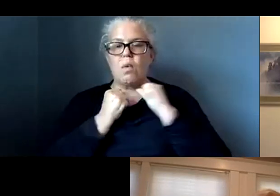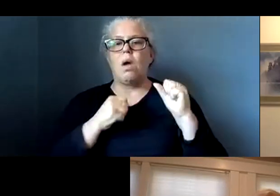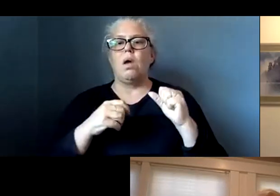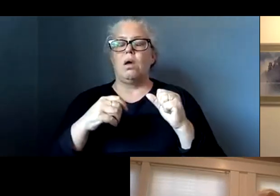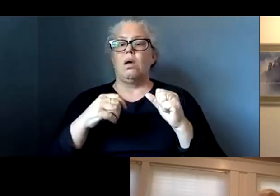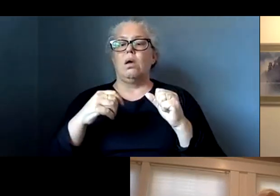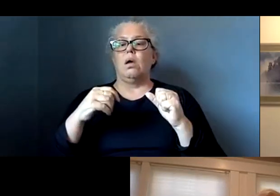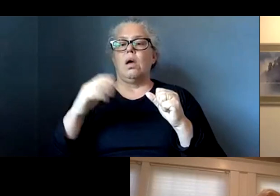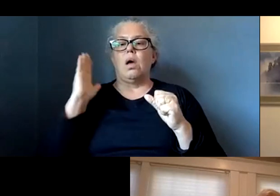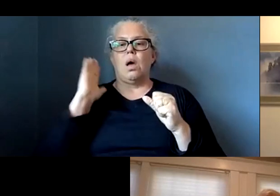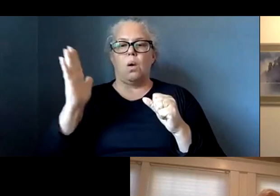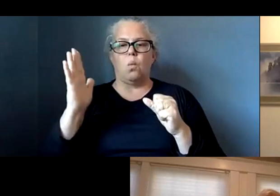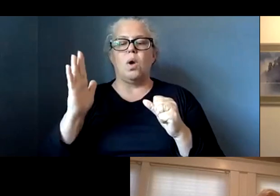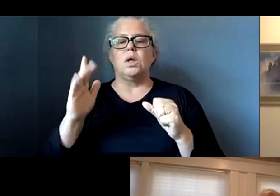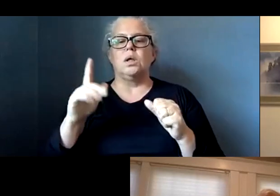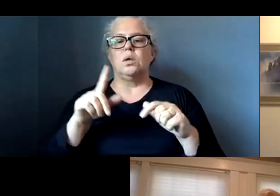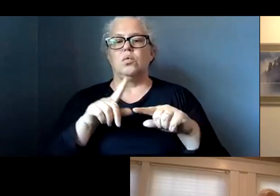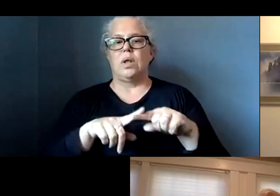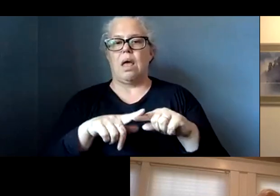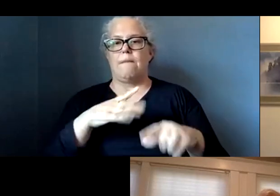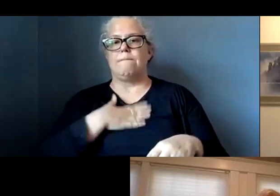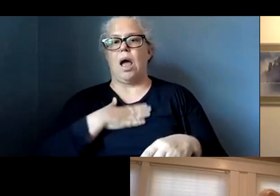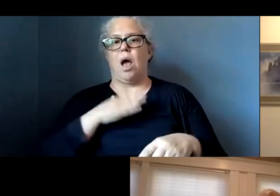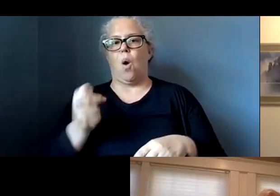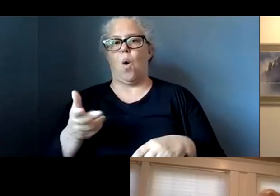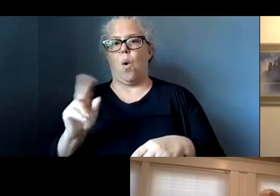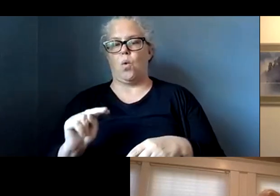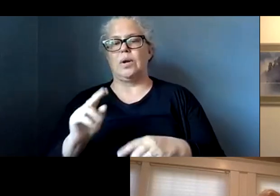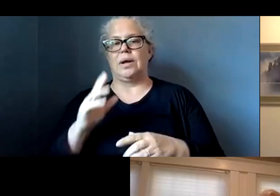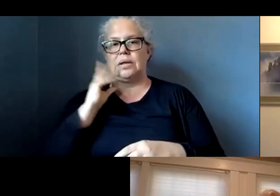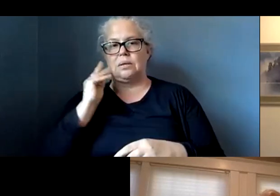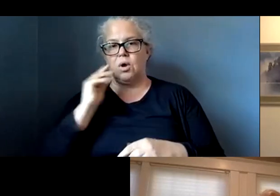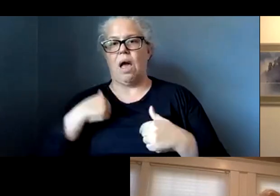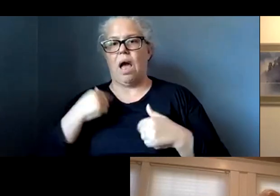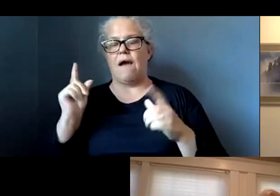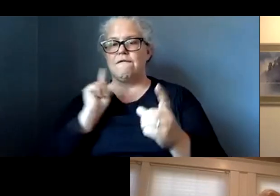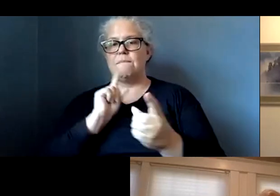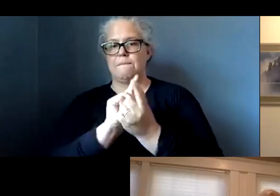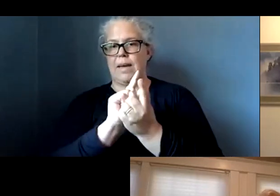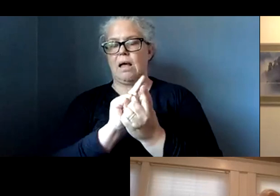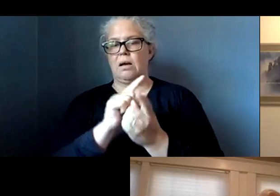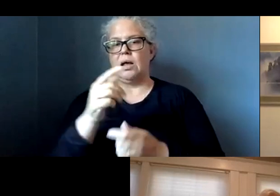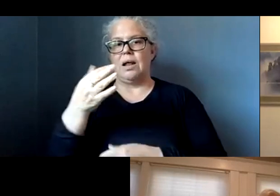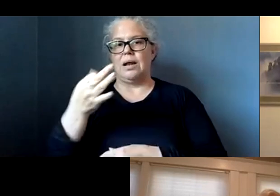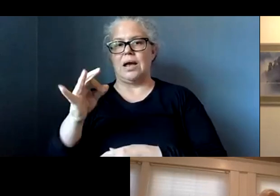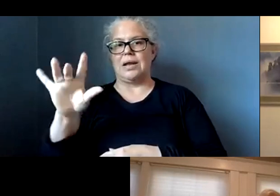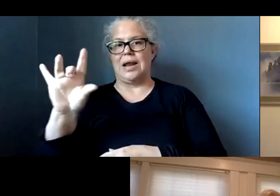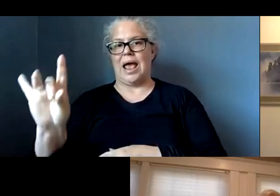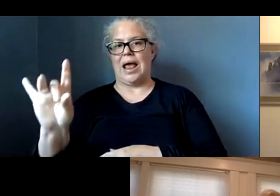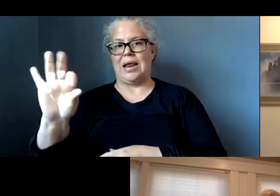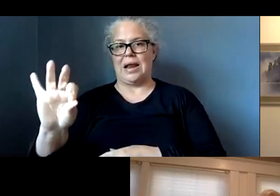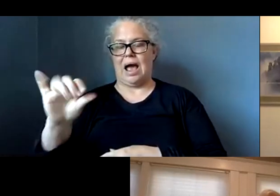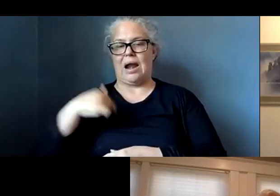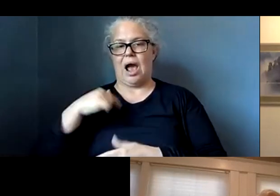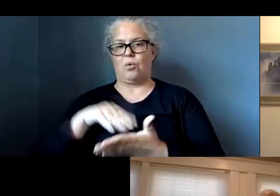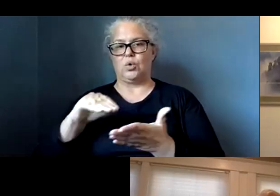leaning in part on my own experience. I first met Dr. Gillin in the spring of 1989 when I was a